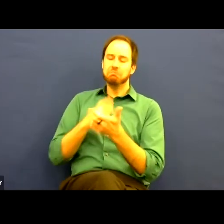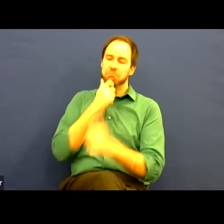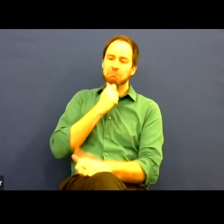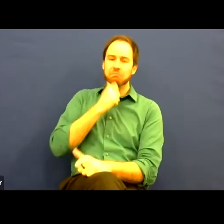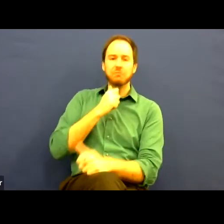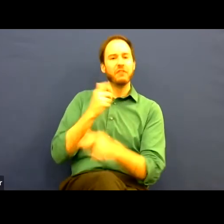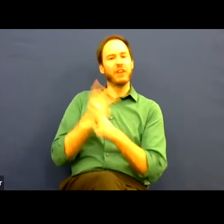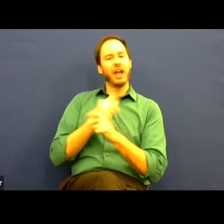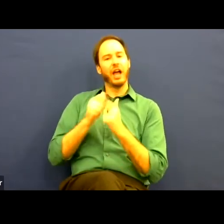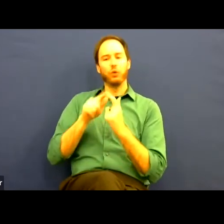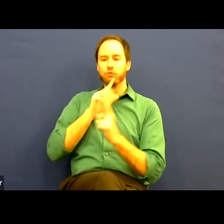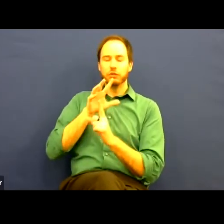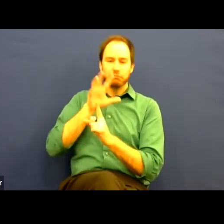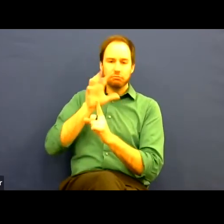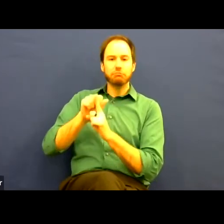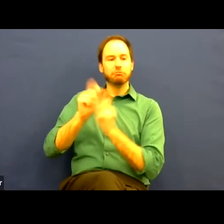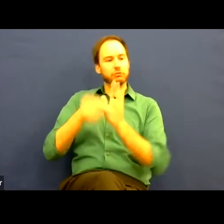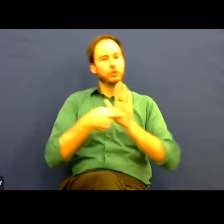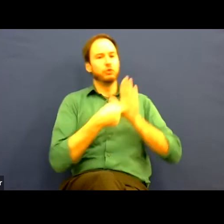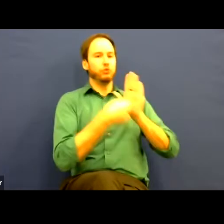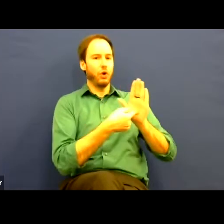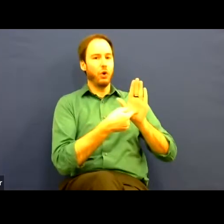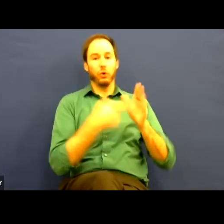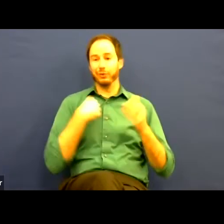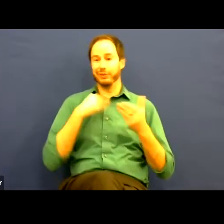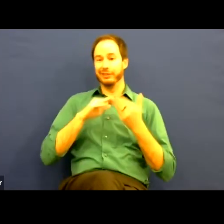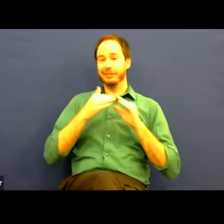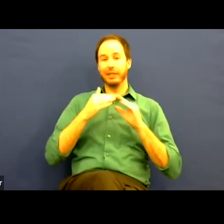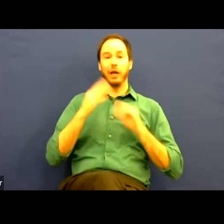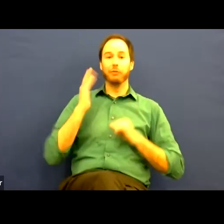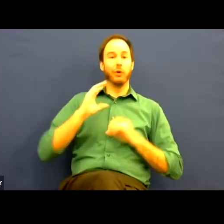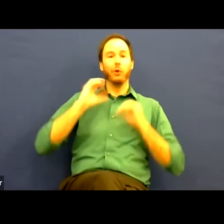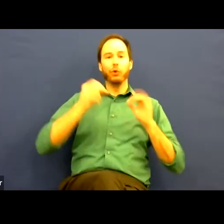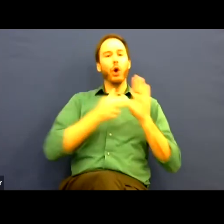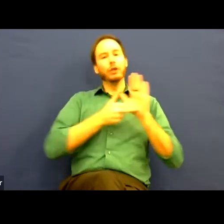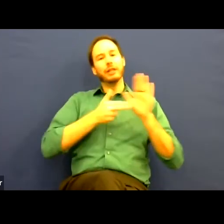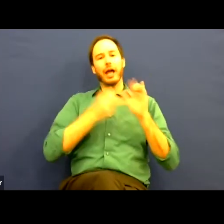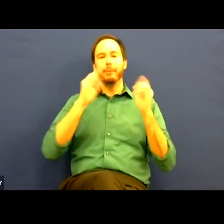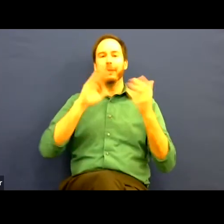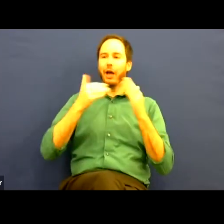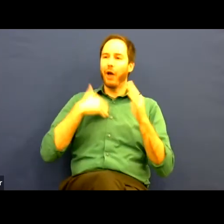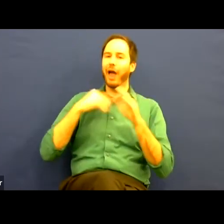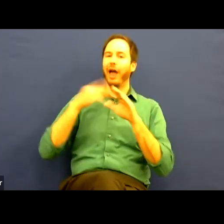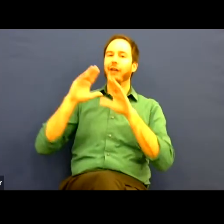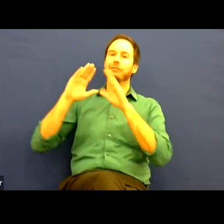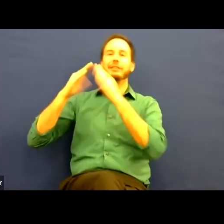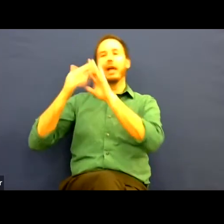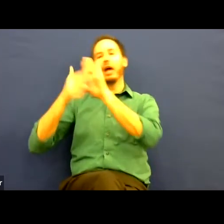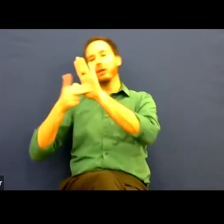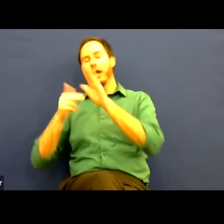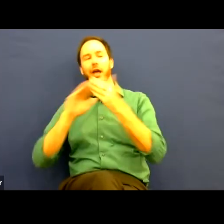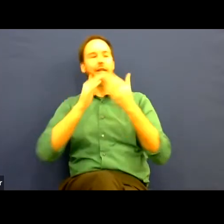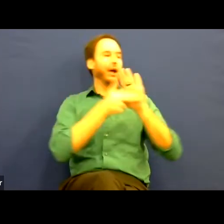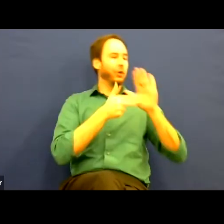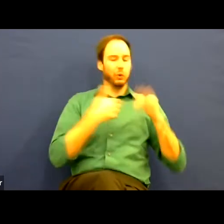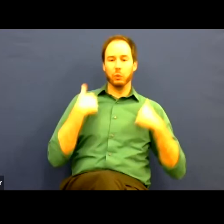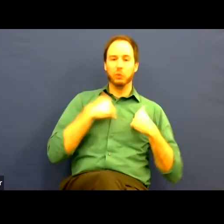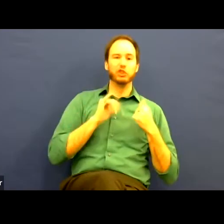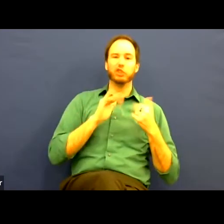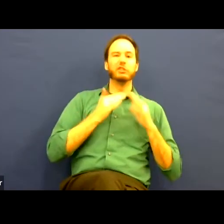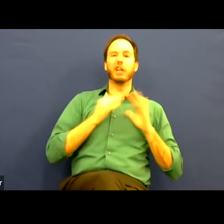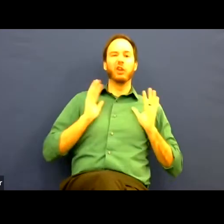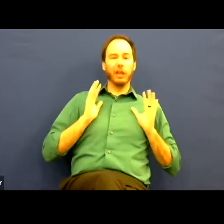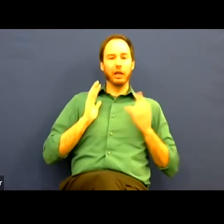to kind of capture that and reflect it. And as the town did not have a tagline like many other towns do, they proposed this one, and